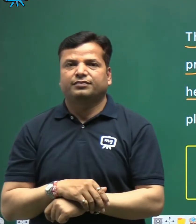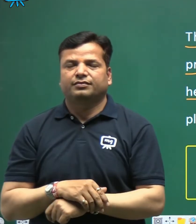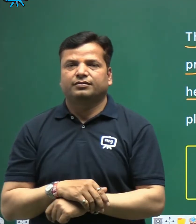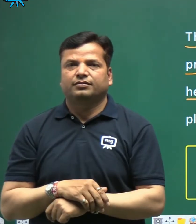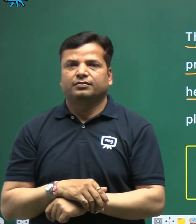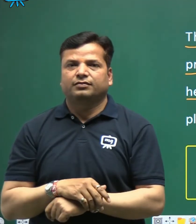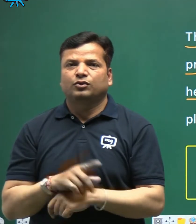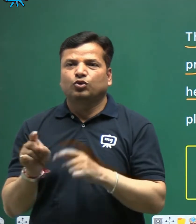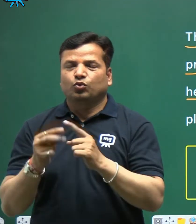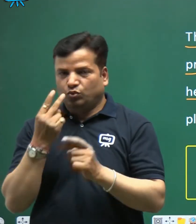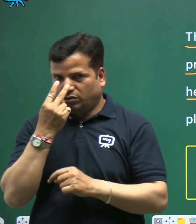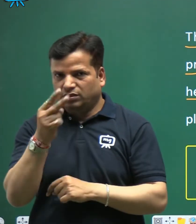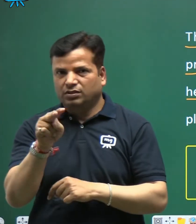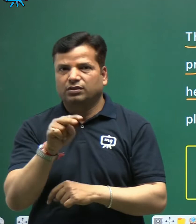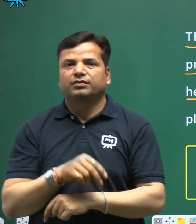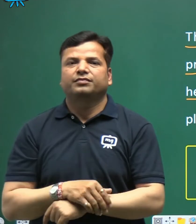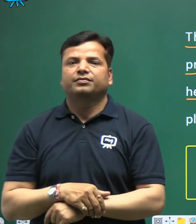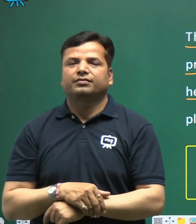to see